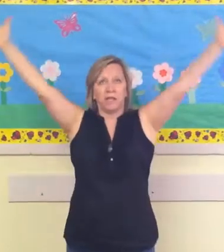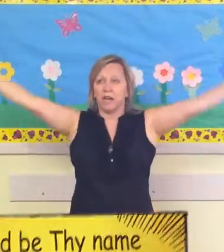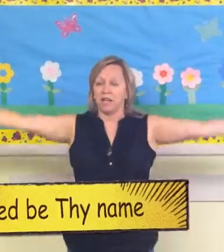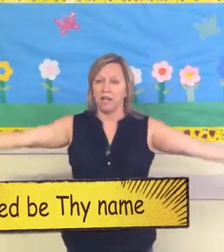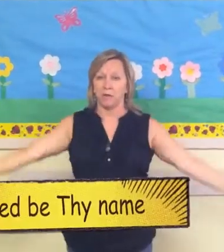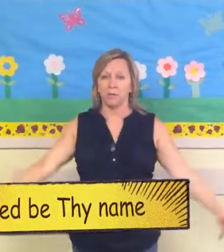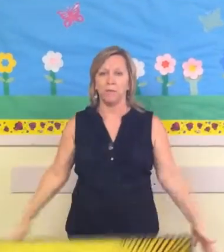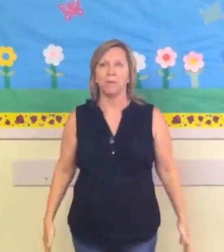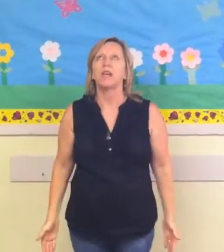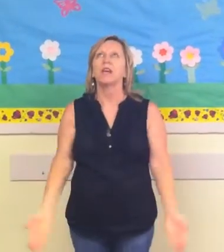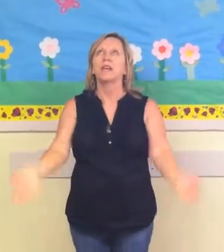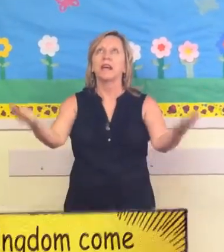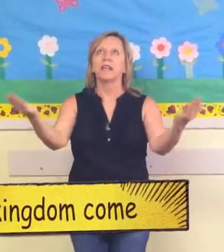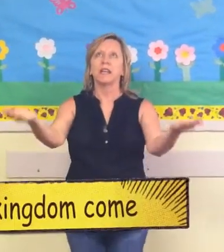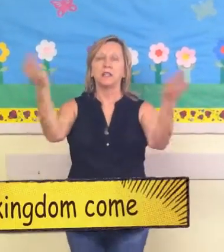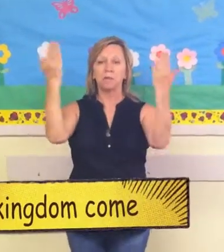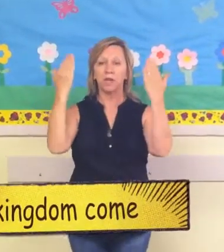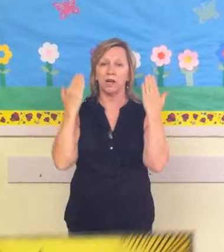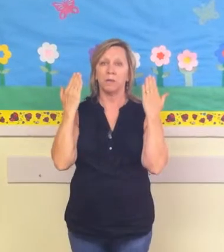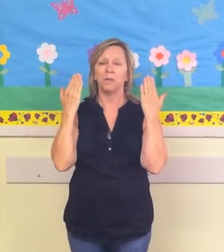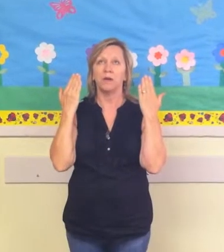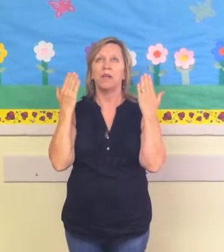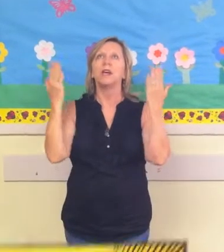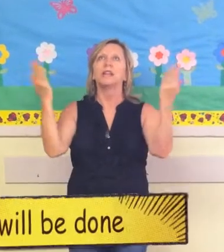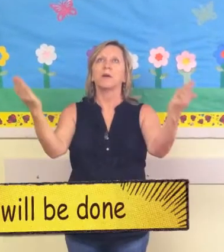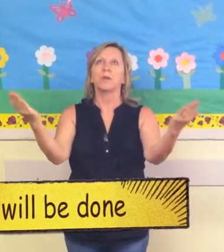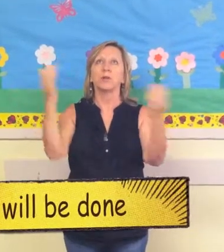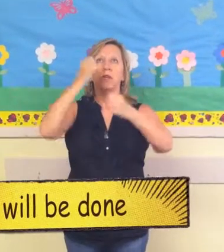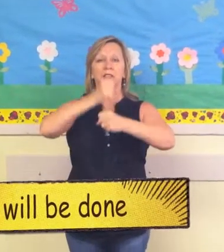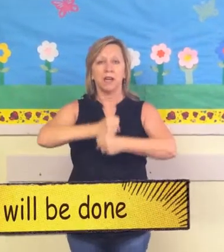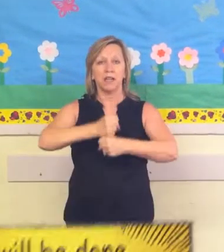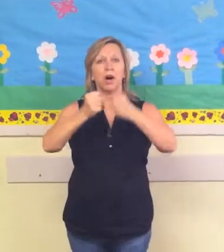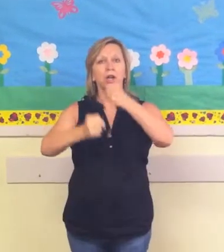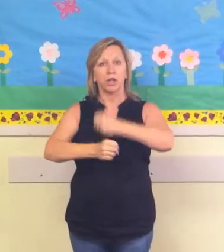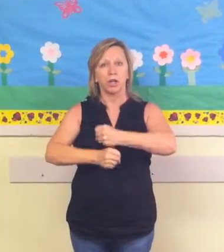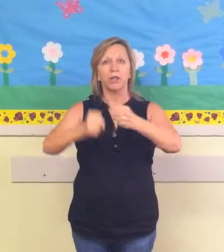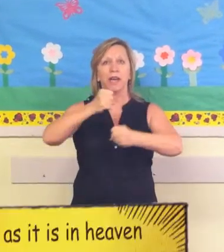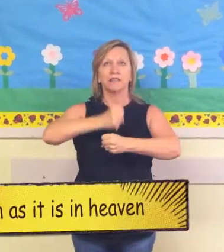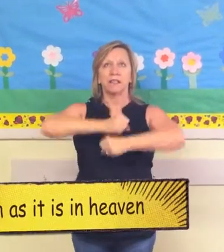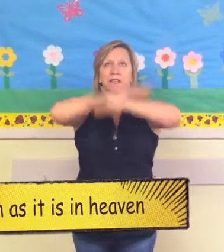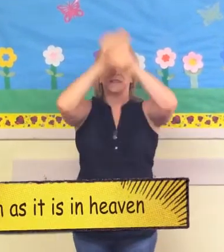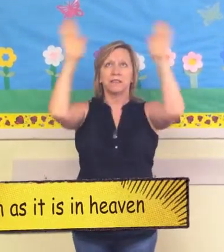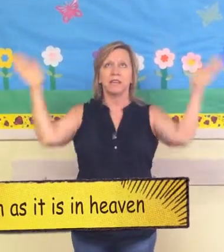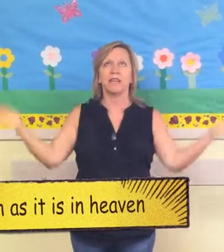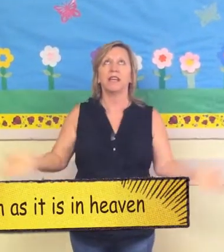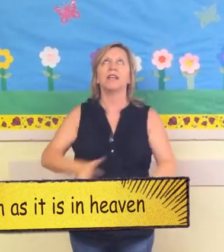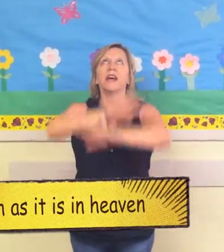thy name. Thy kingdom come, thy will be done on earth as it is in